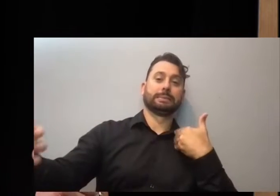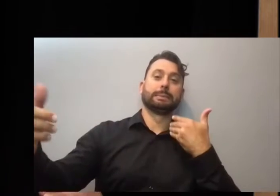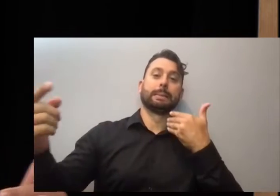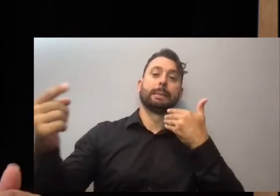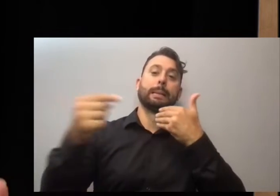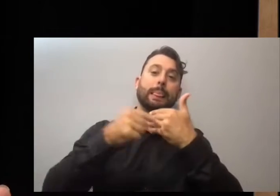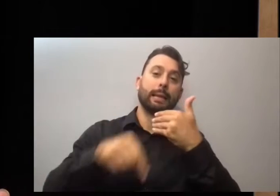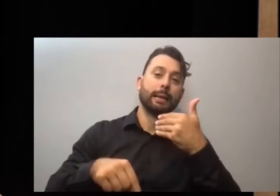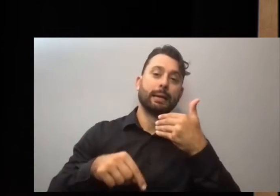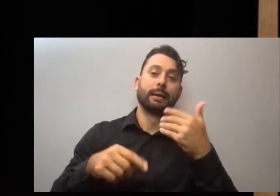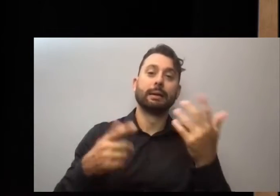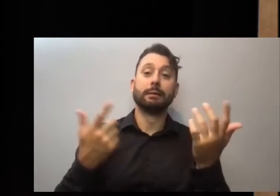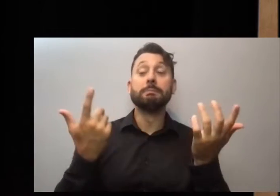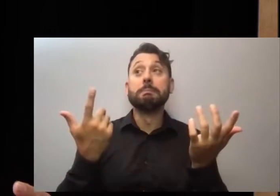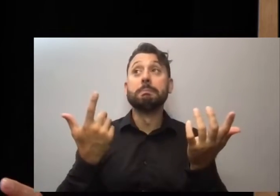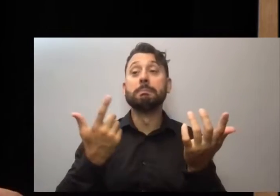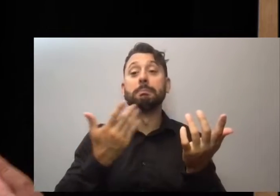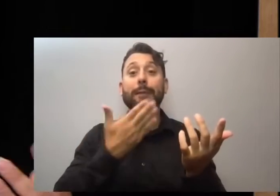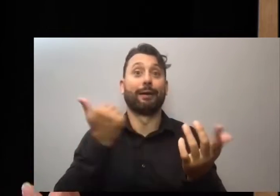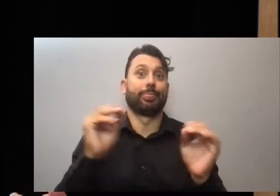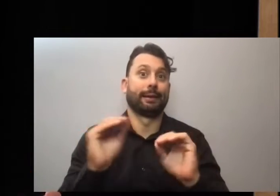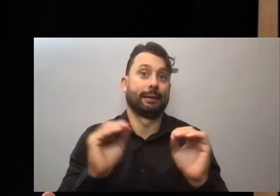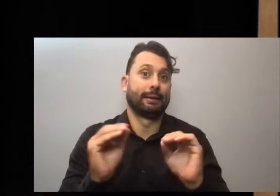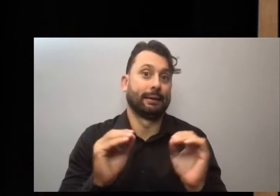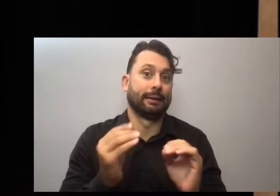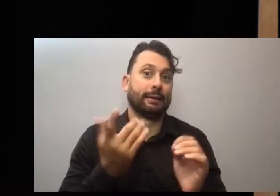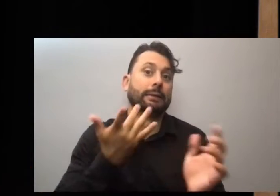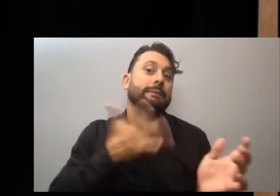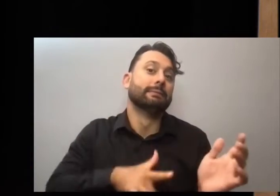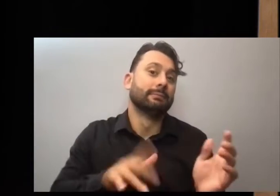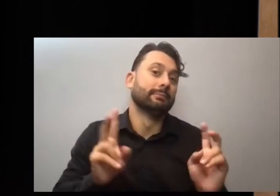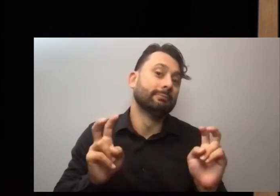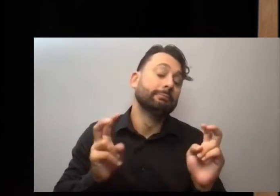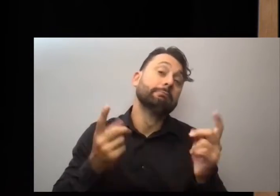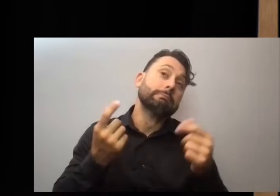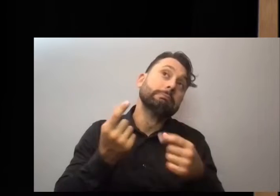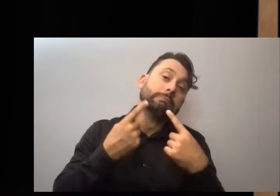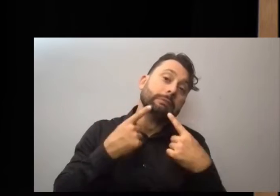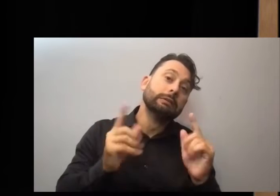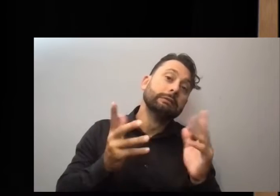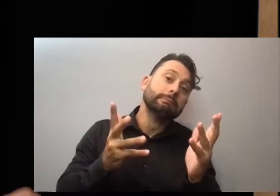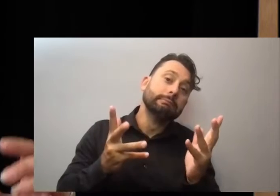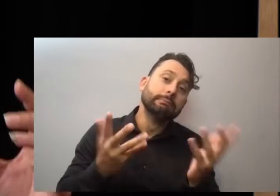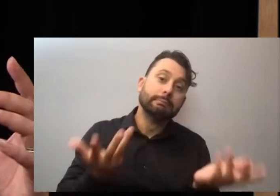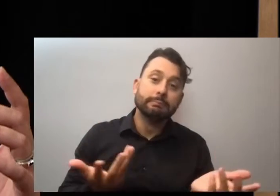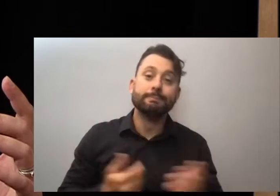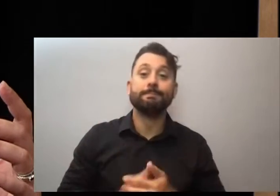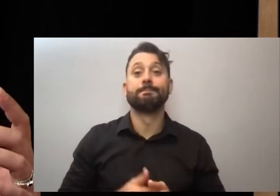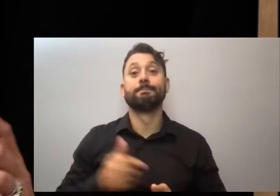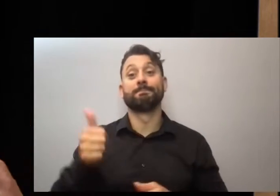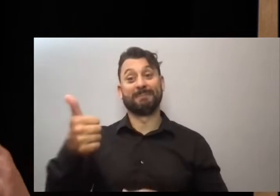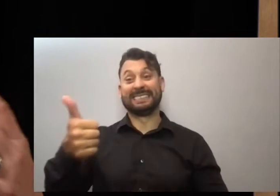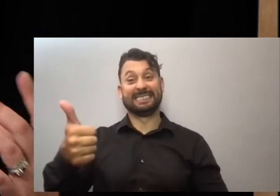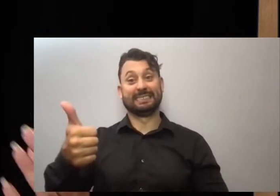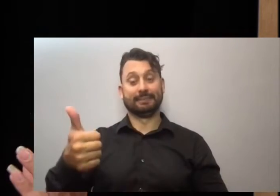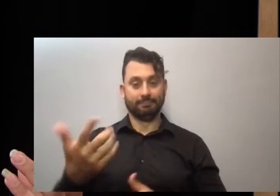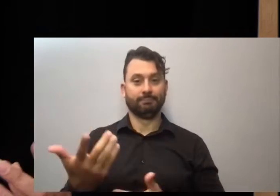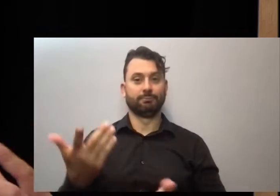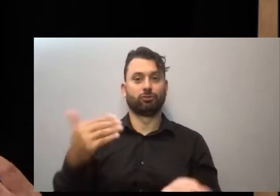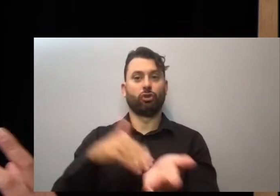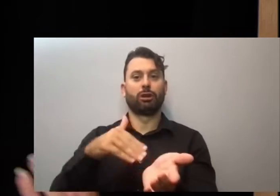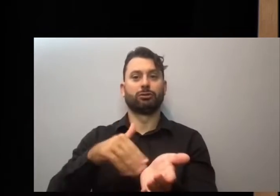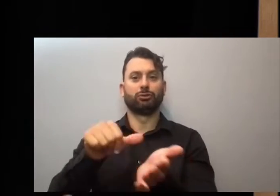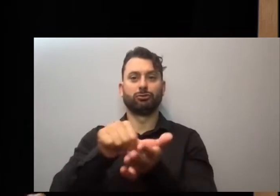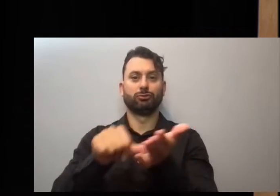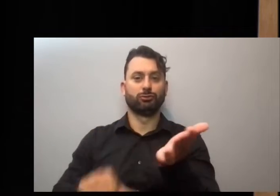the next step up are surgical masks. Those are the ones that you see that are kind of like a paper mask that the doctors wear